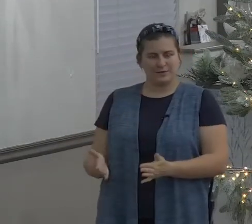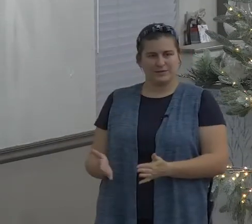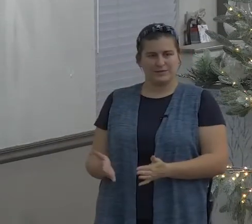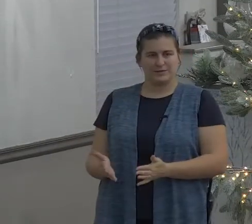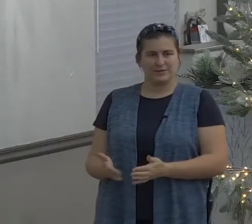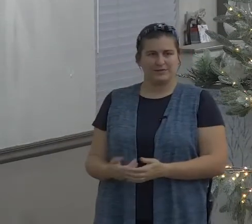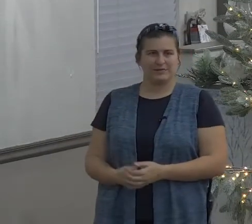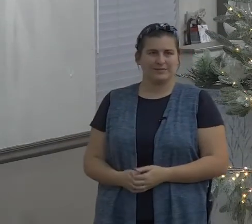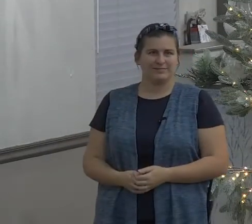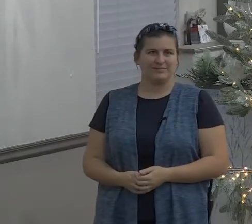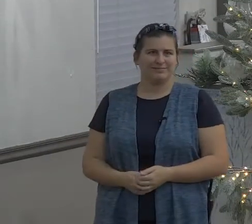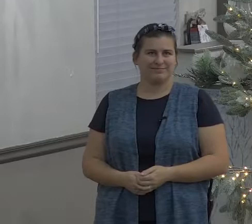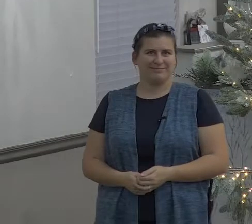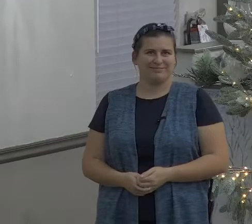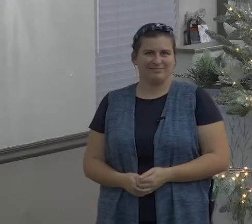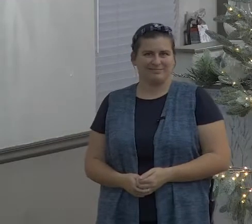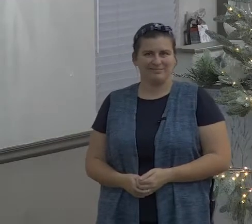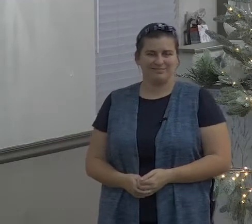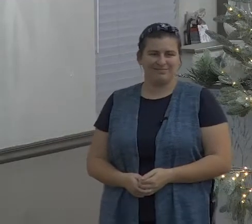23